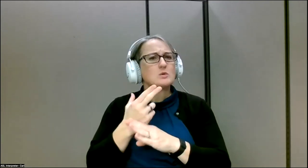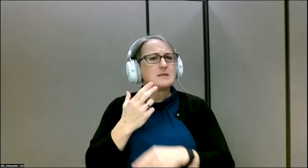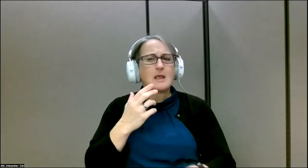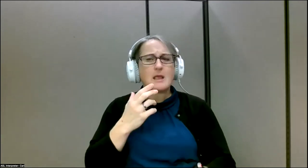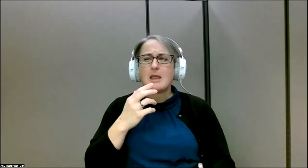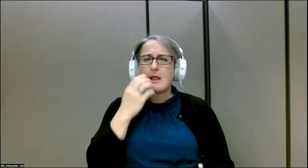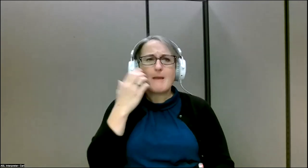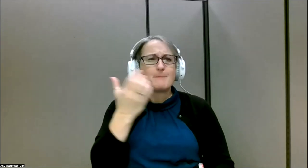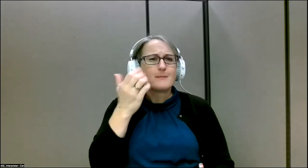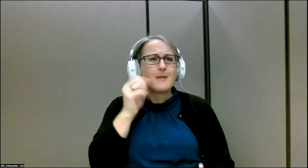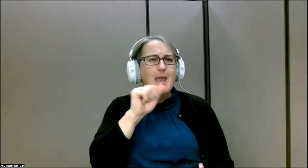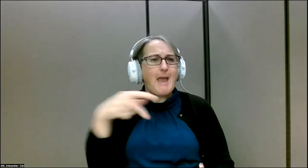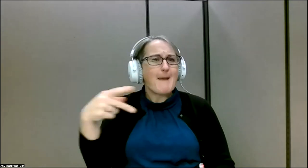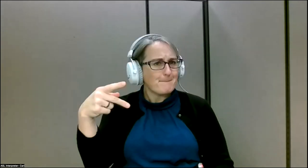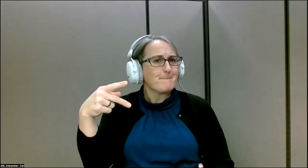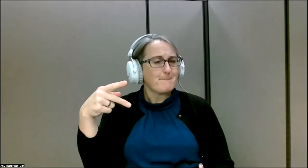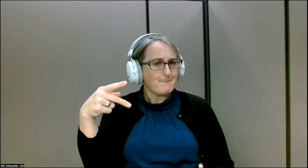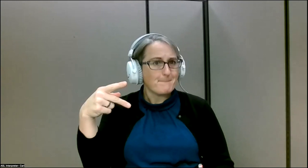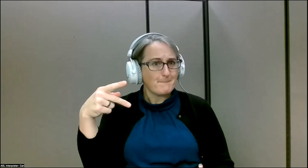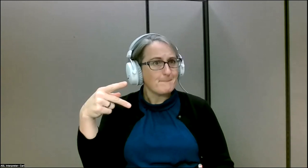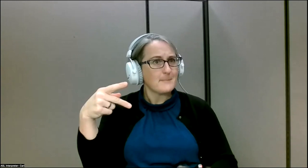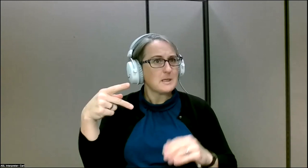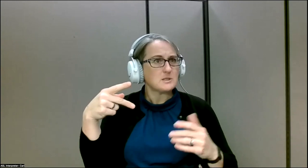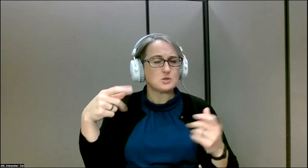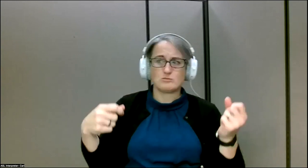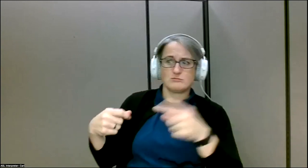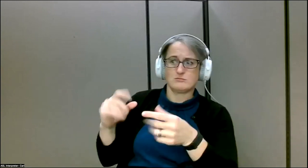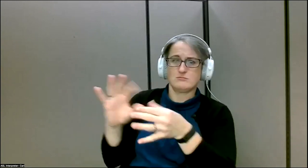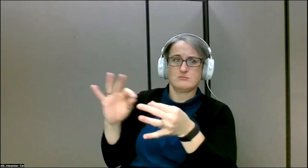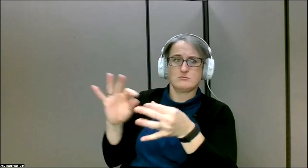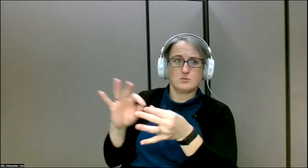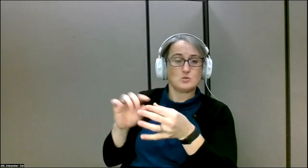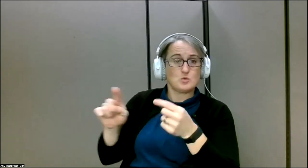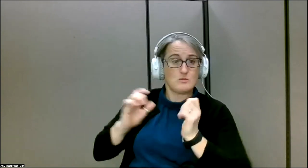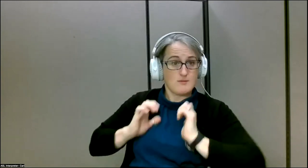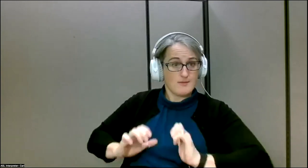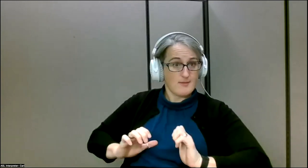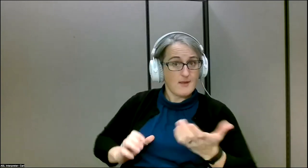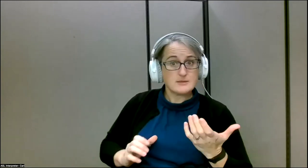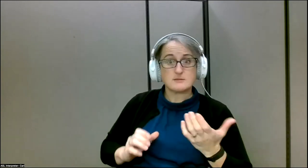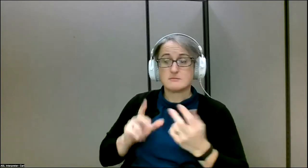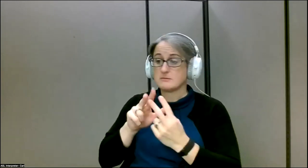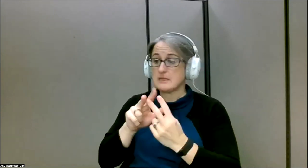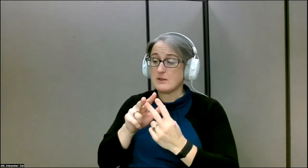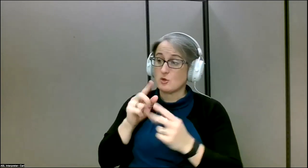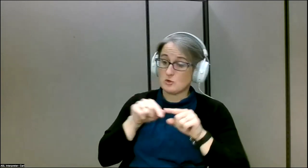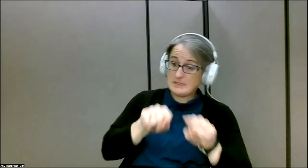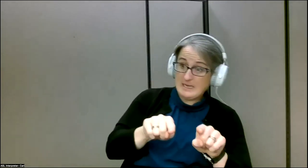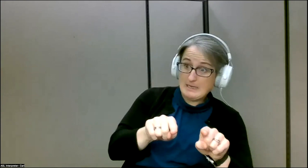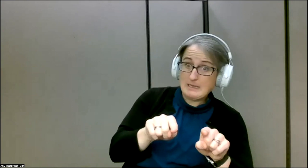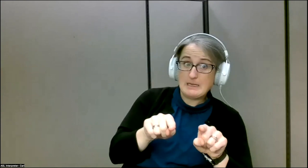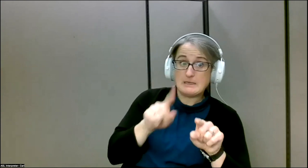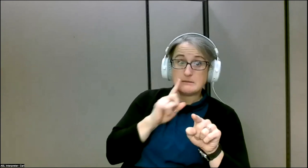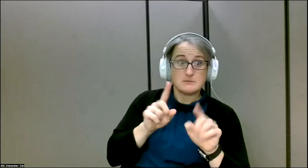applications to use with clients for in-session or between session